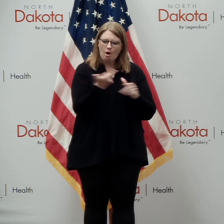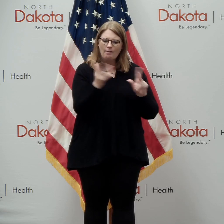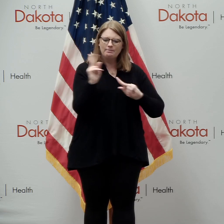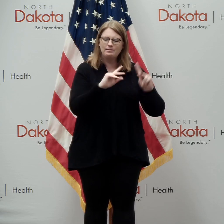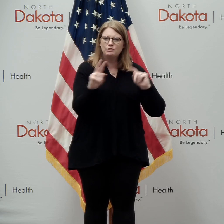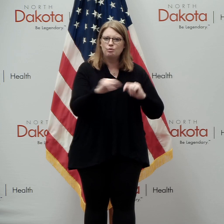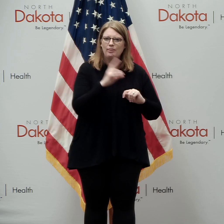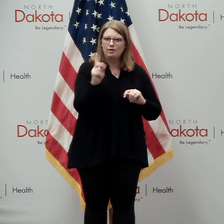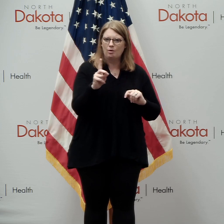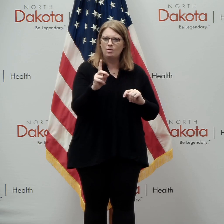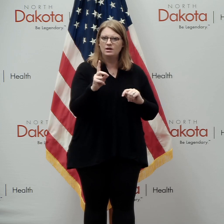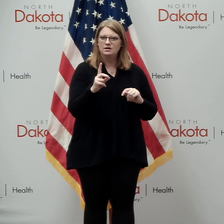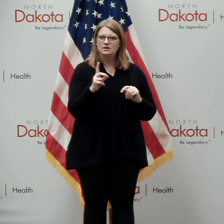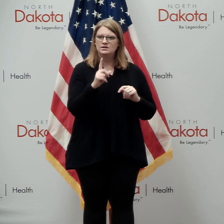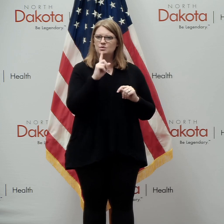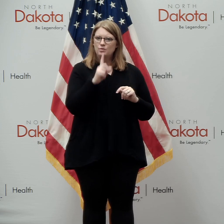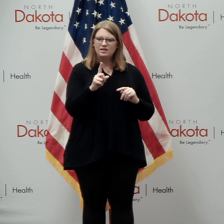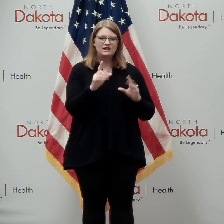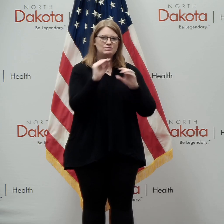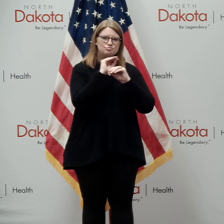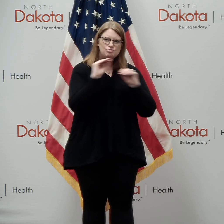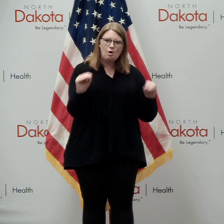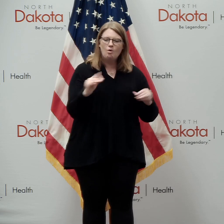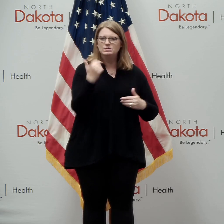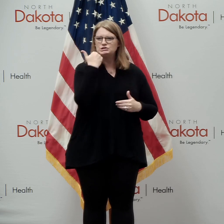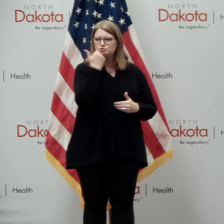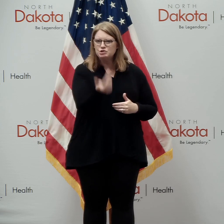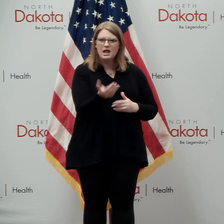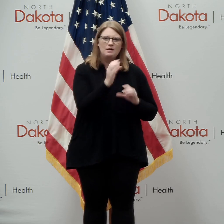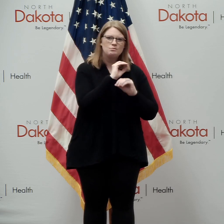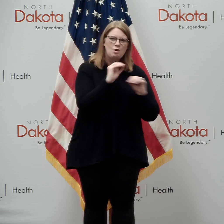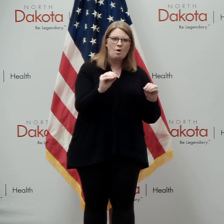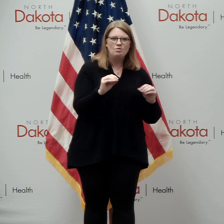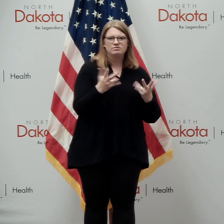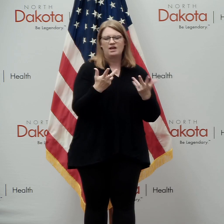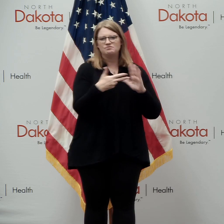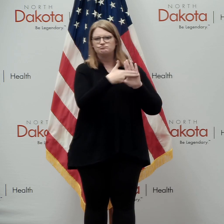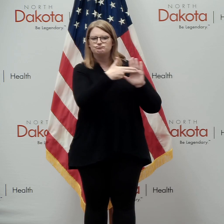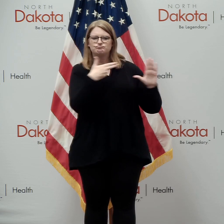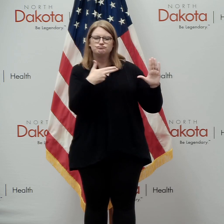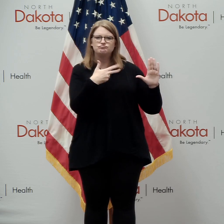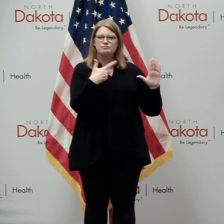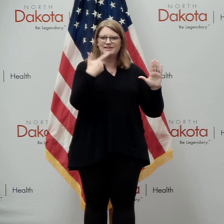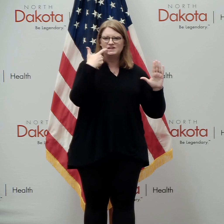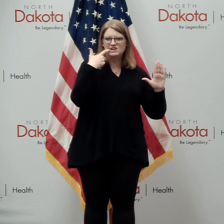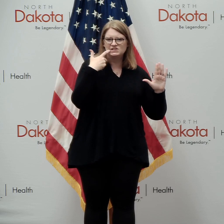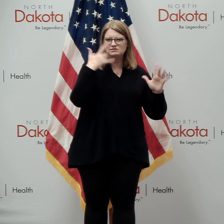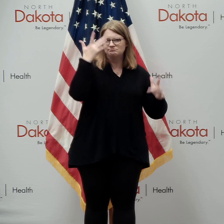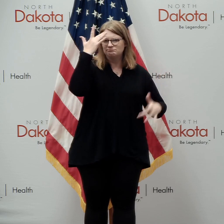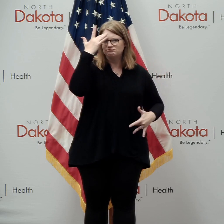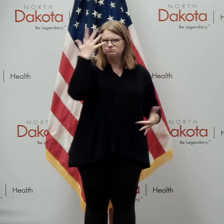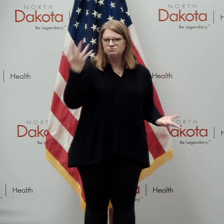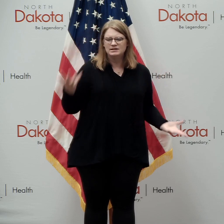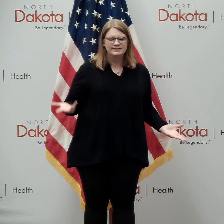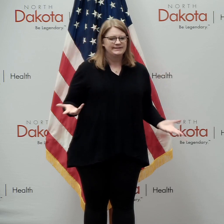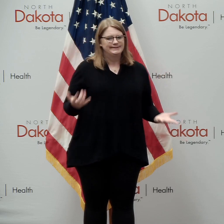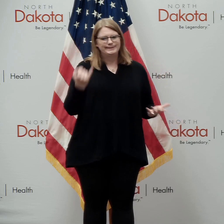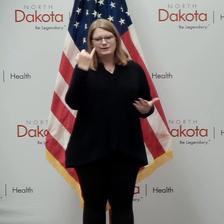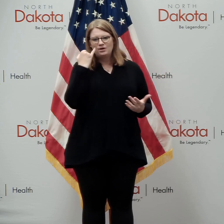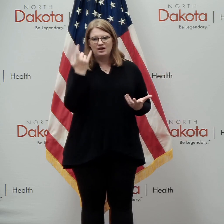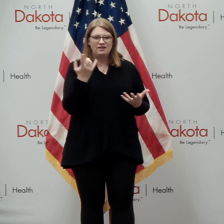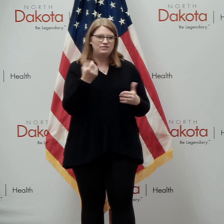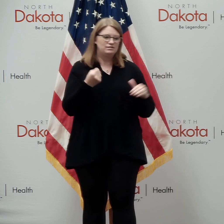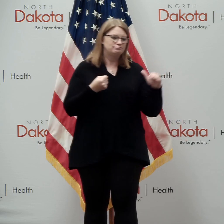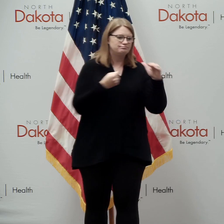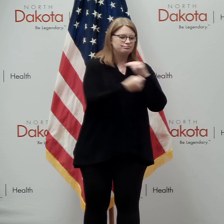life free of addiction and free of the shame and stigma associated with the disease of addiction, regardless of whatever path that's taking you down, whether it's brought you into